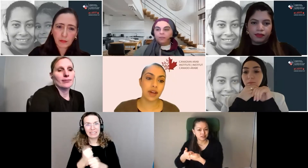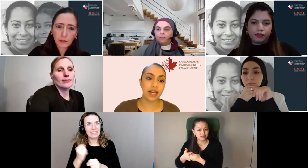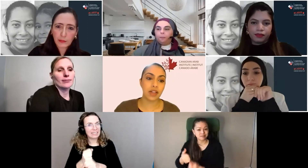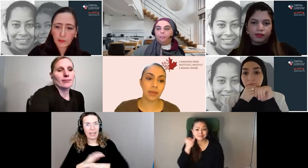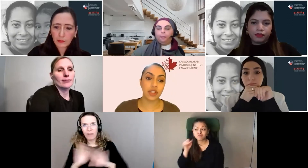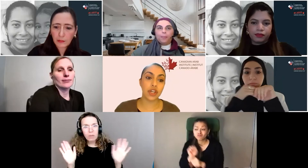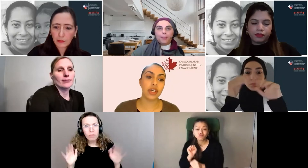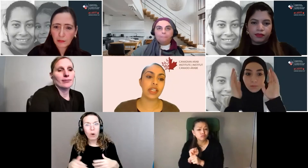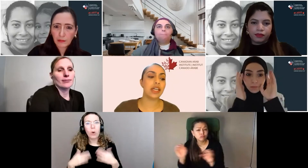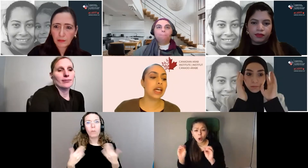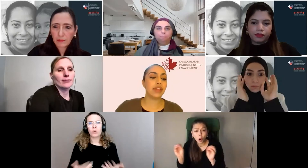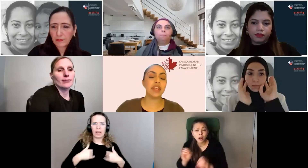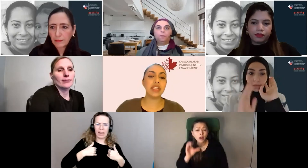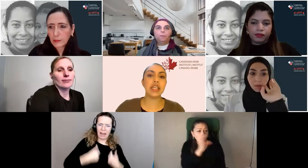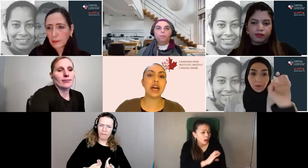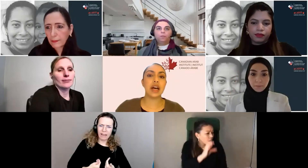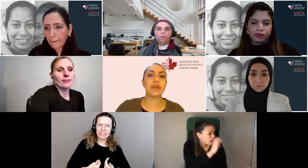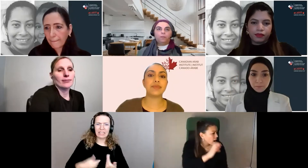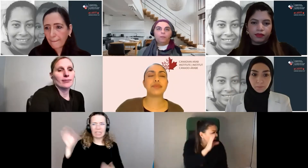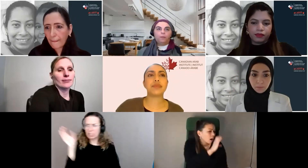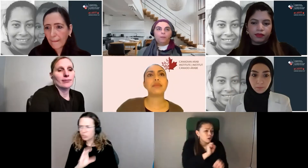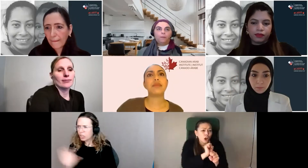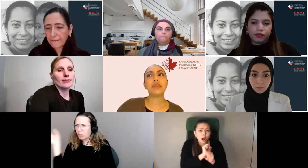to find economic security, the